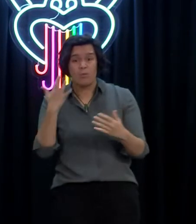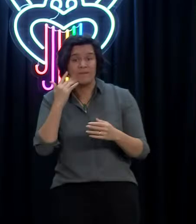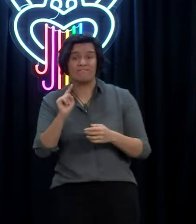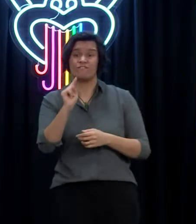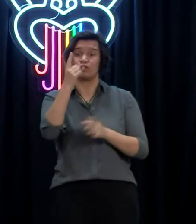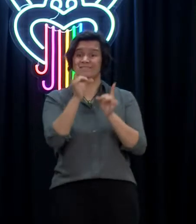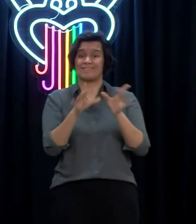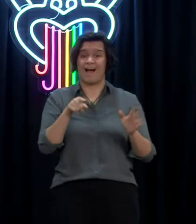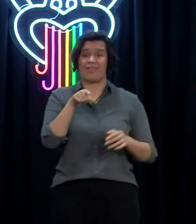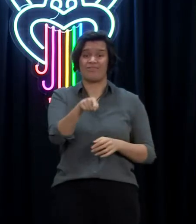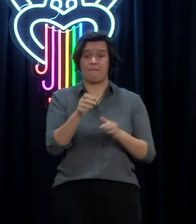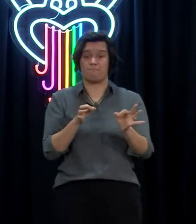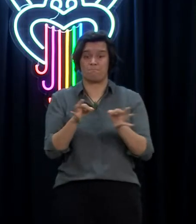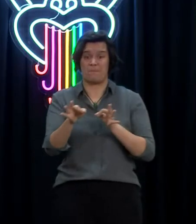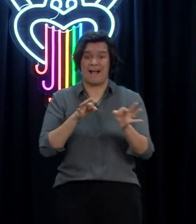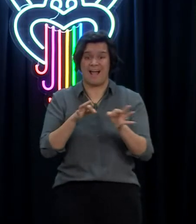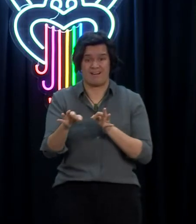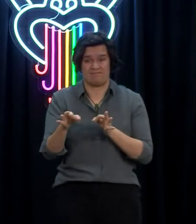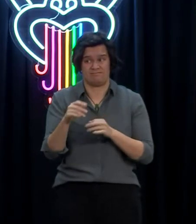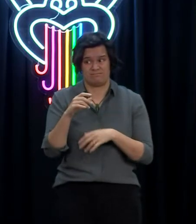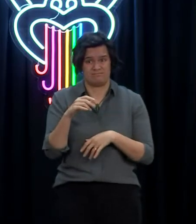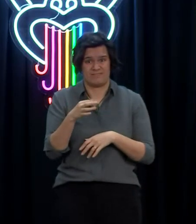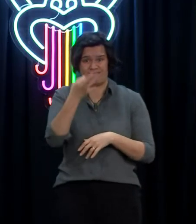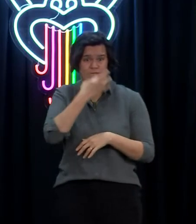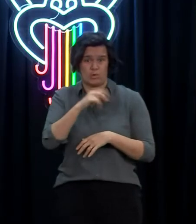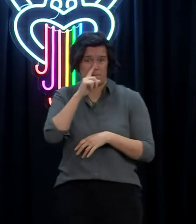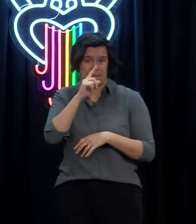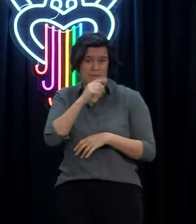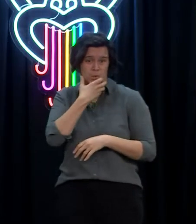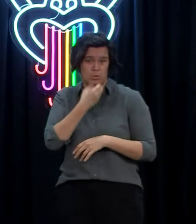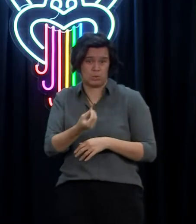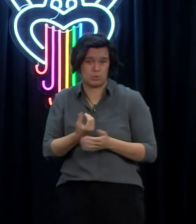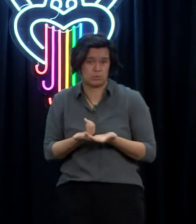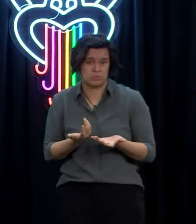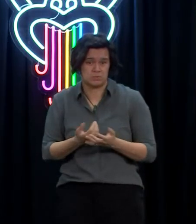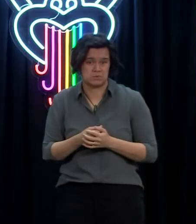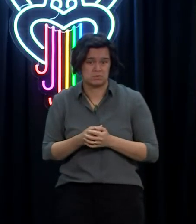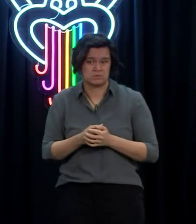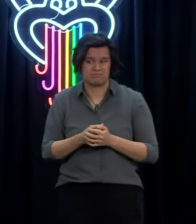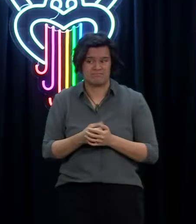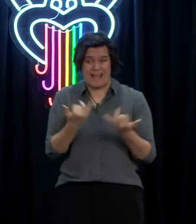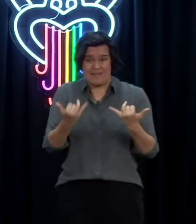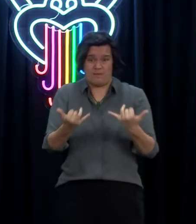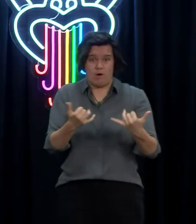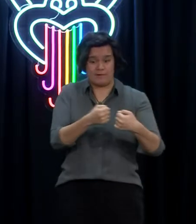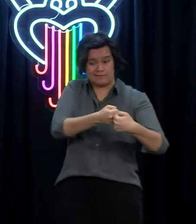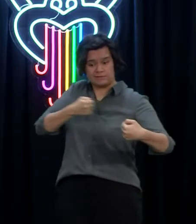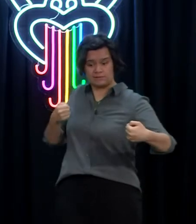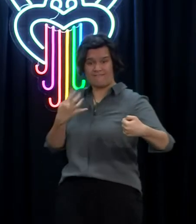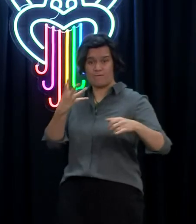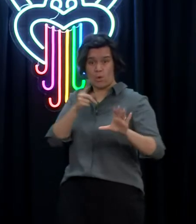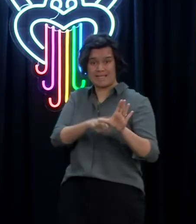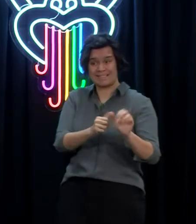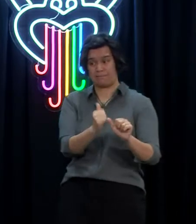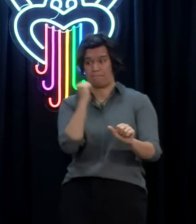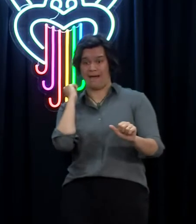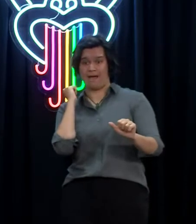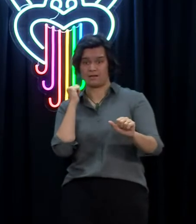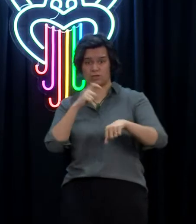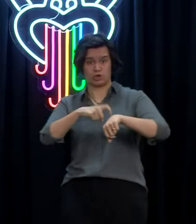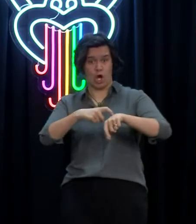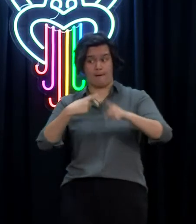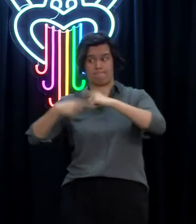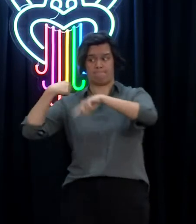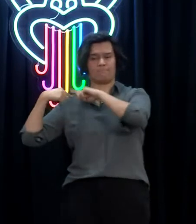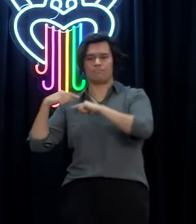at this stage, it's not on our plan to extend. It's not something I'm hearing a great clamour for from the business community. As we've shown throughout